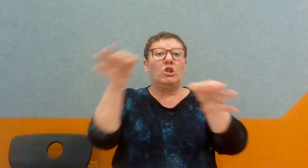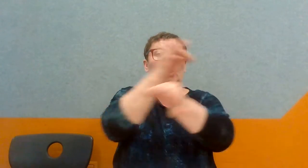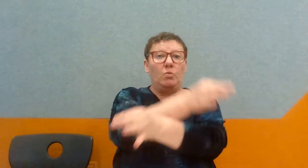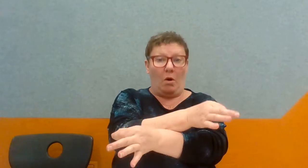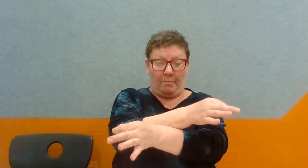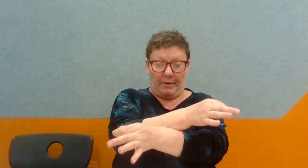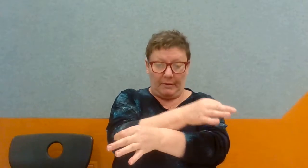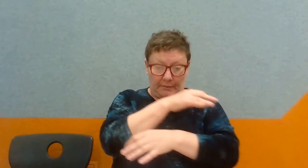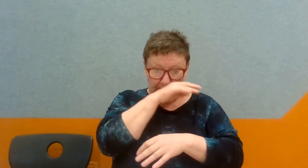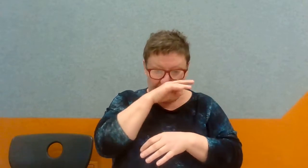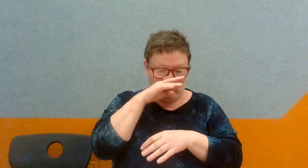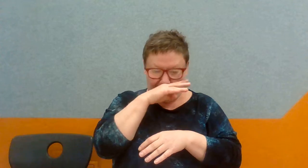Swap.